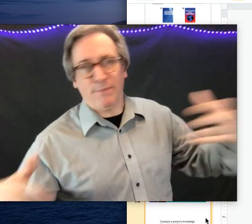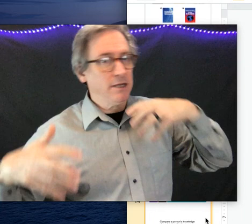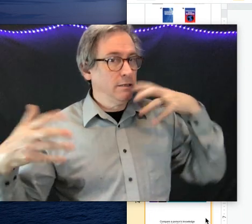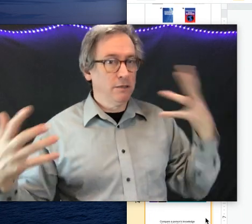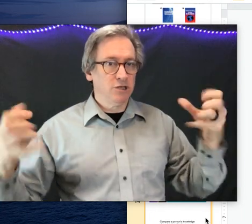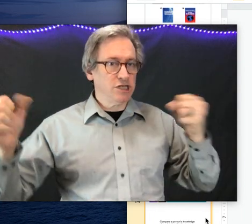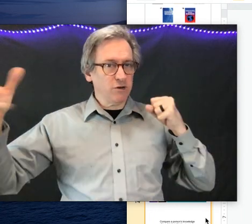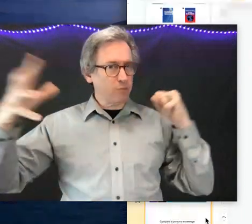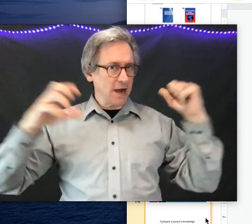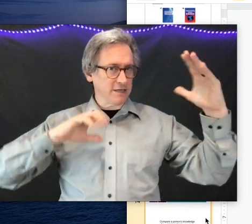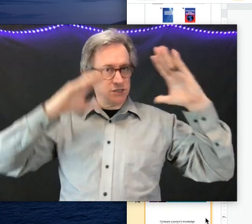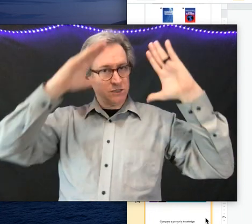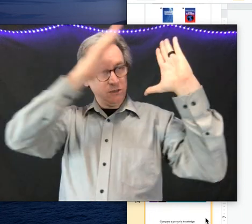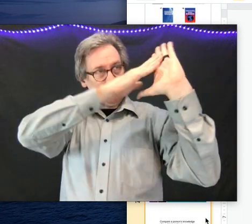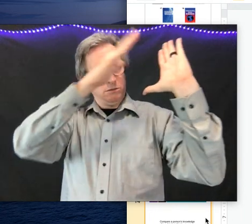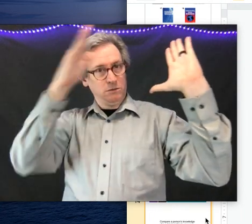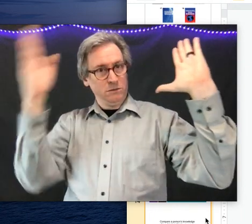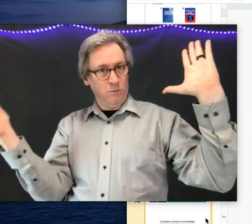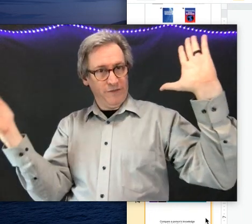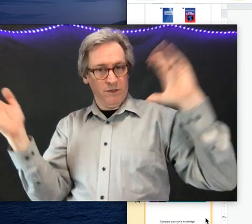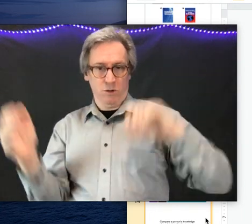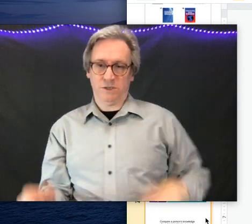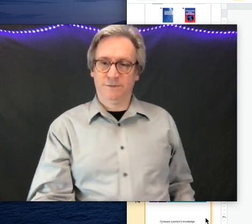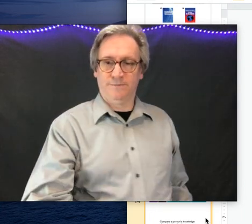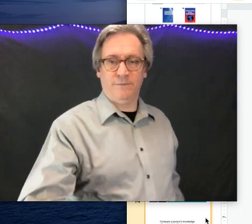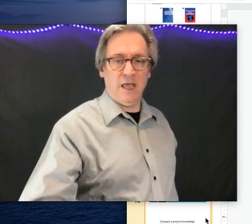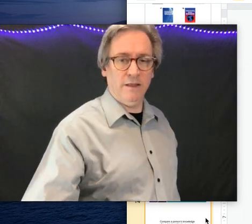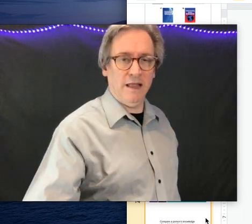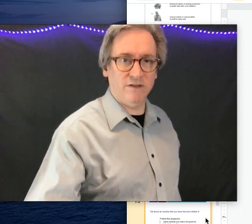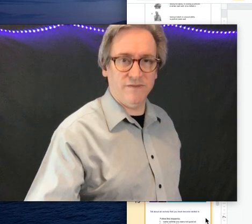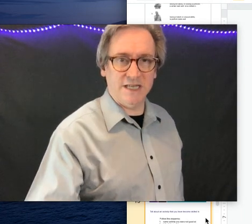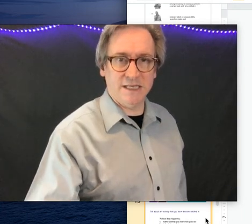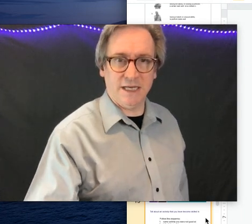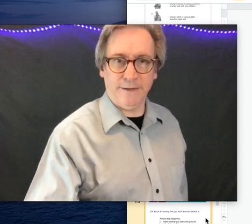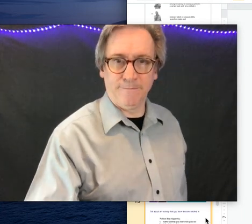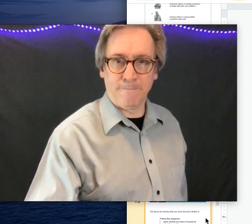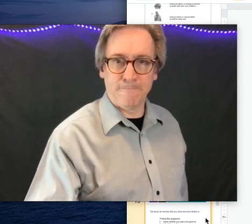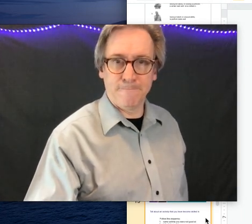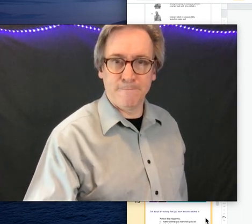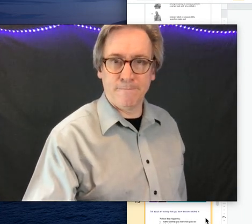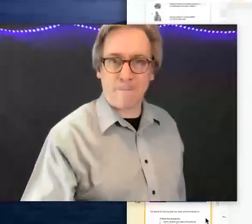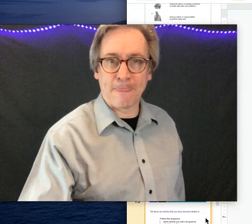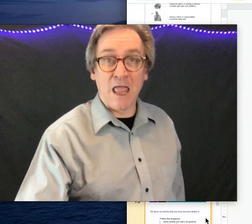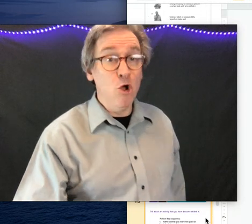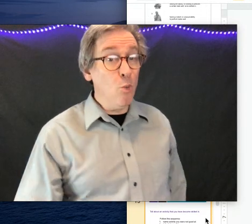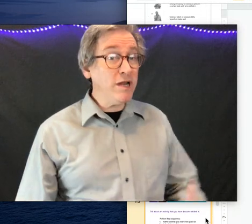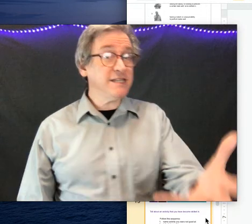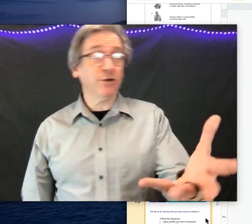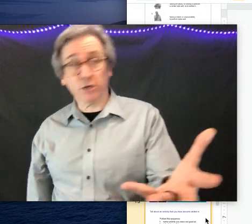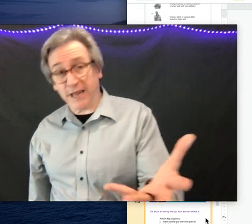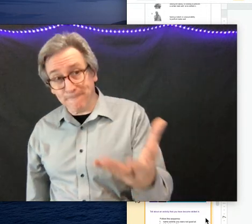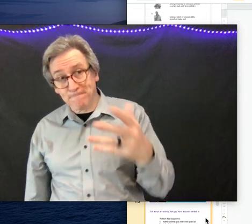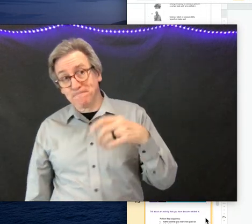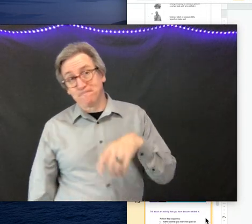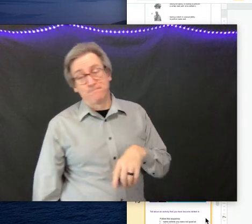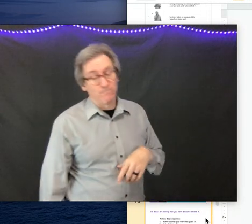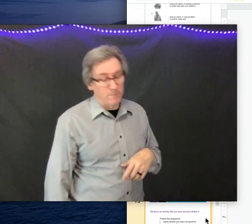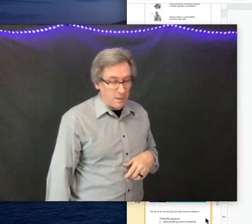Any topic. Just sort of practice with those and levels of intensity. What is it you're